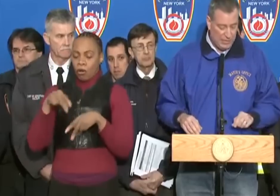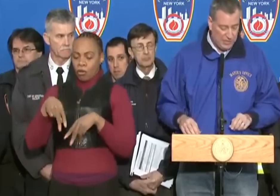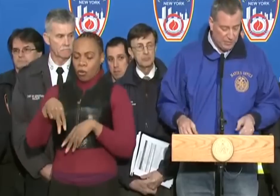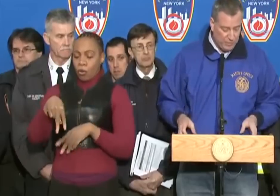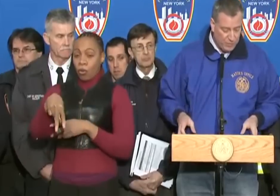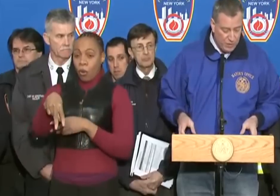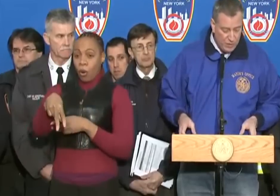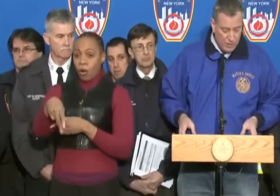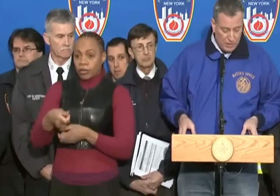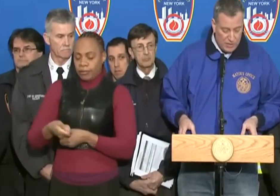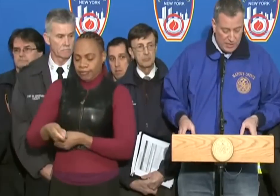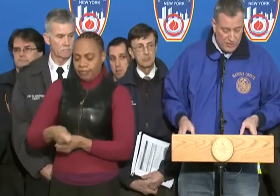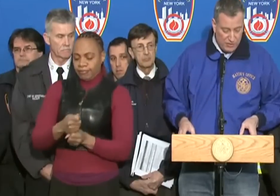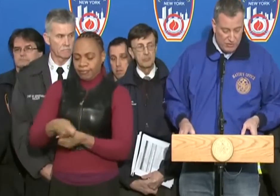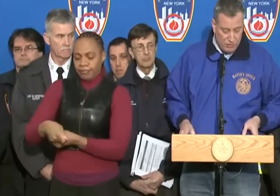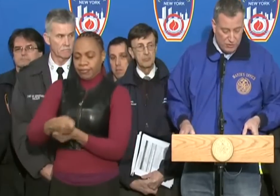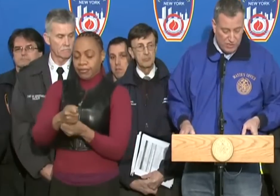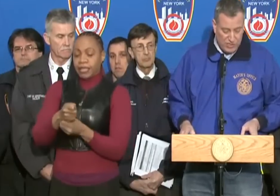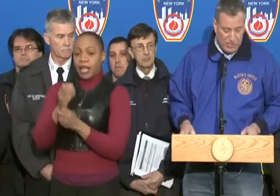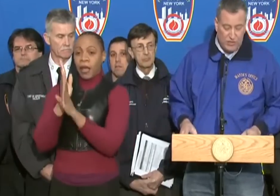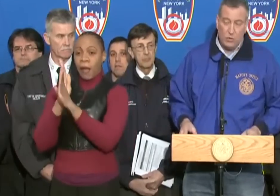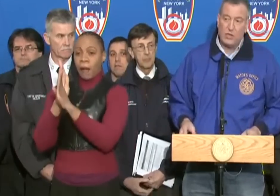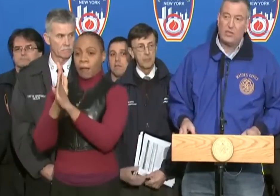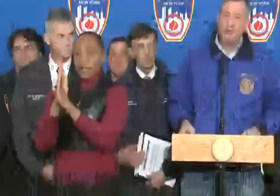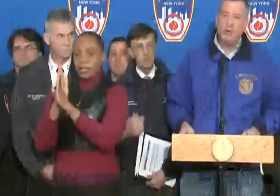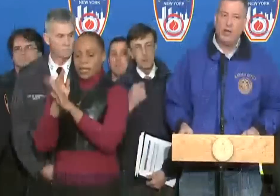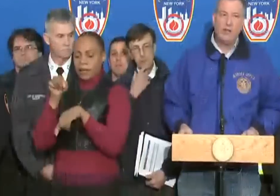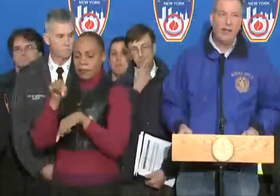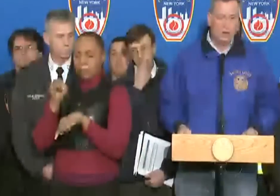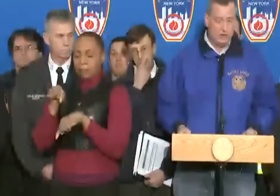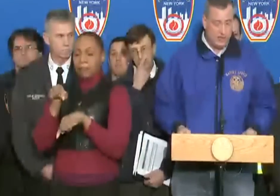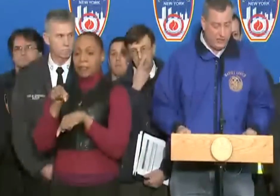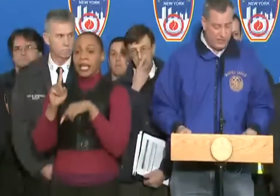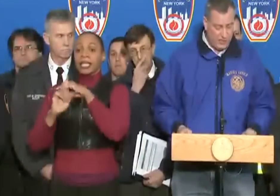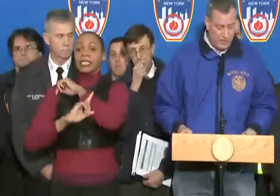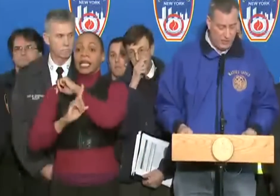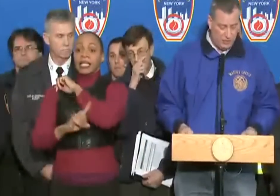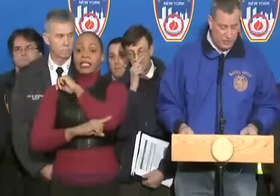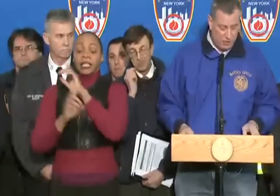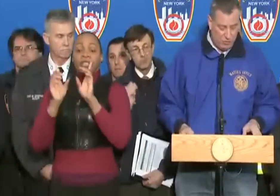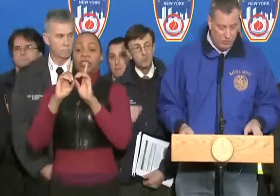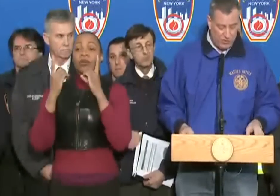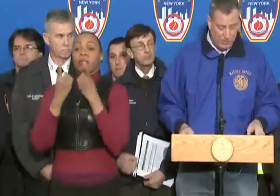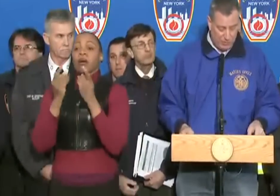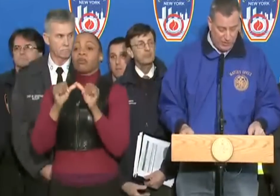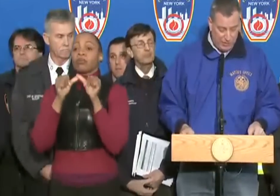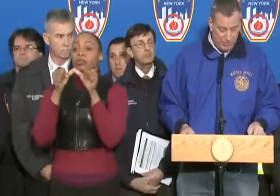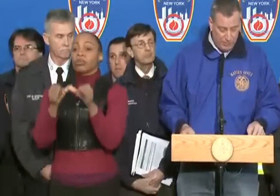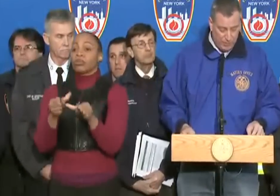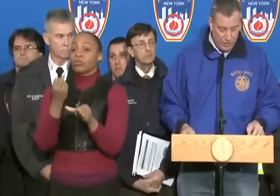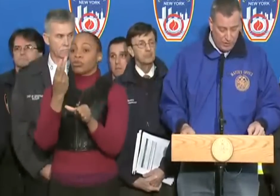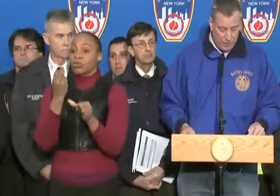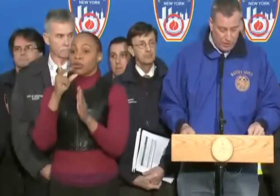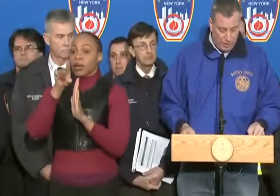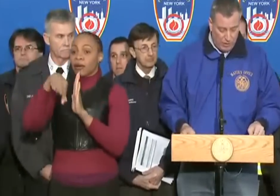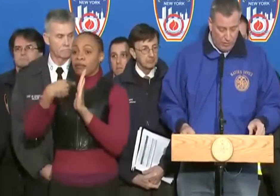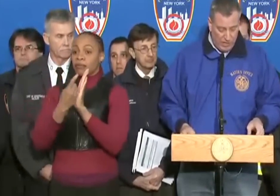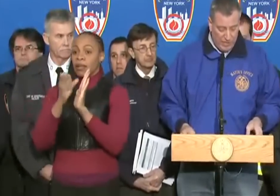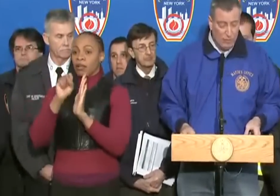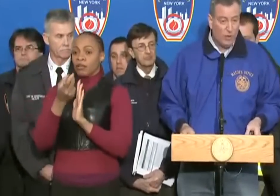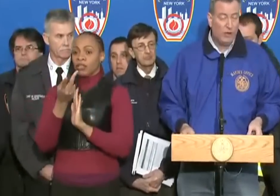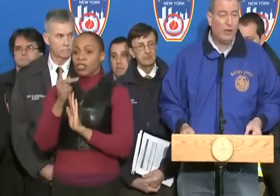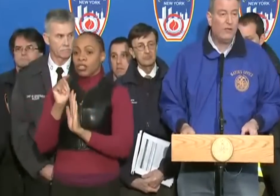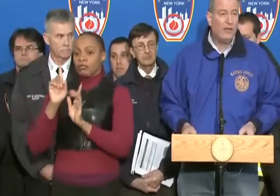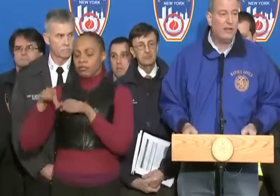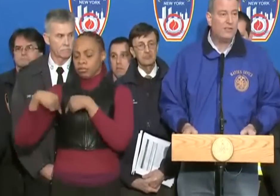bus stops. Sanitation crews will continue working on 12-hour shifts until snow removal is complete. And I want to